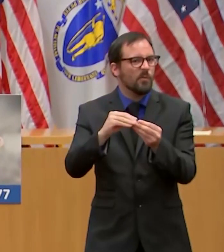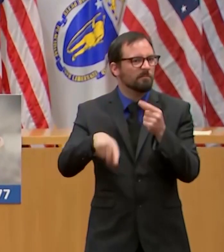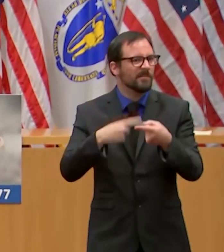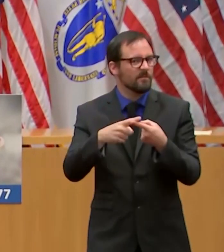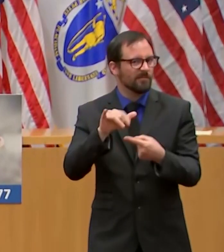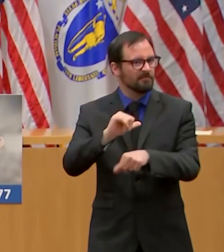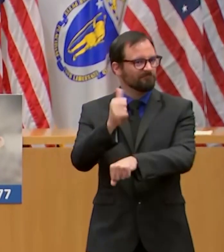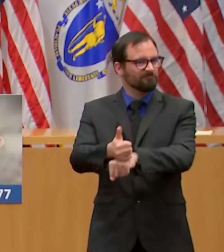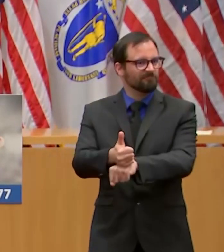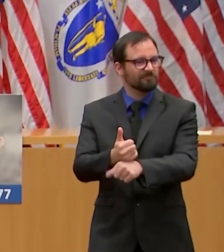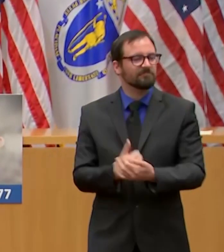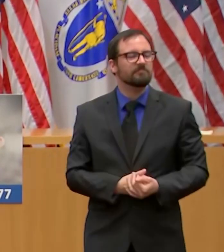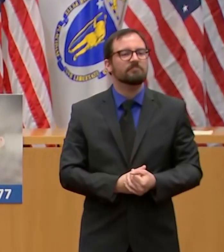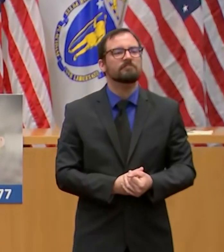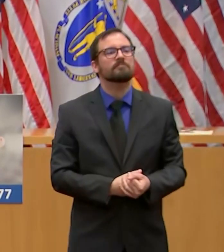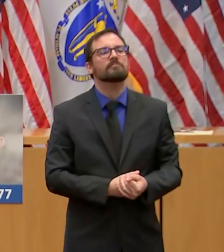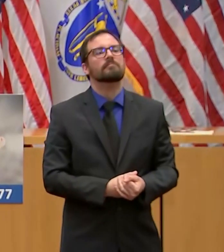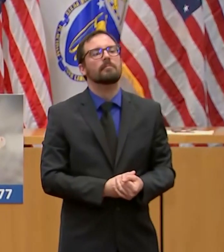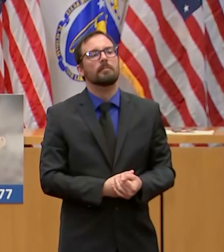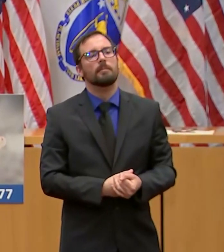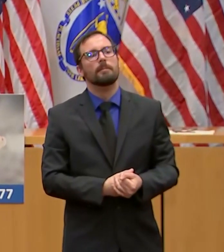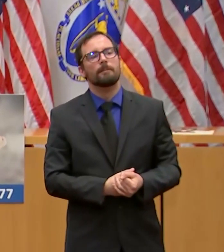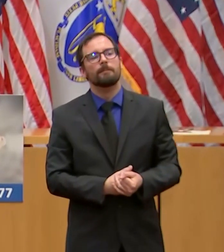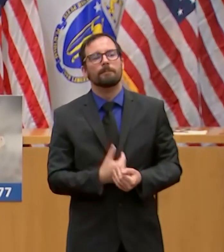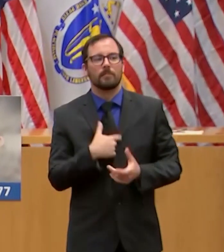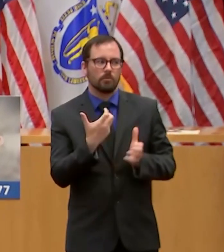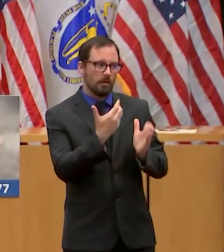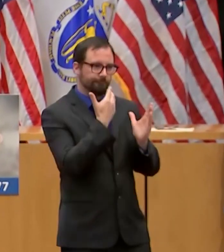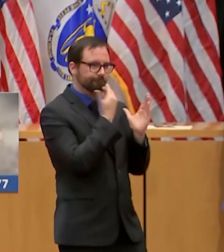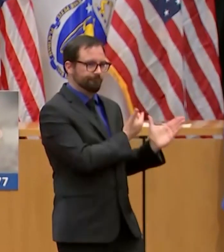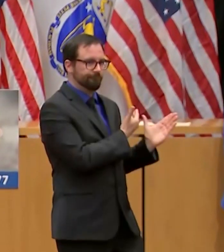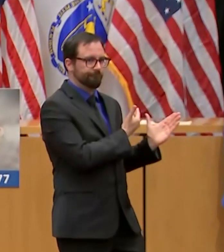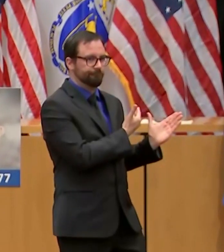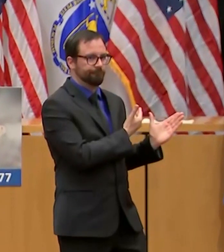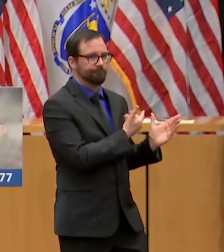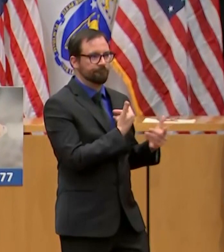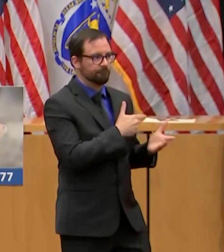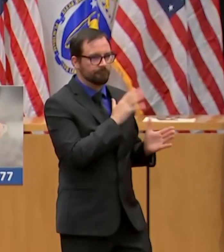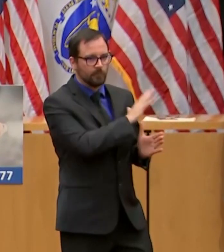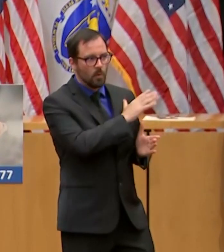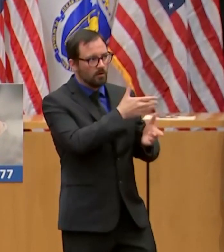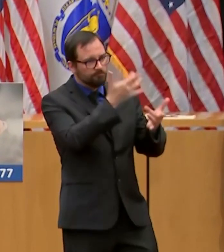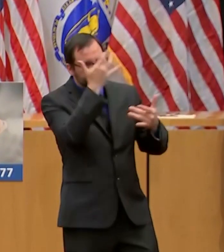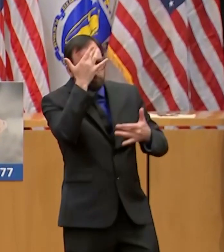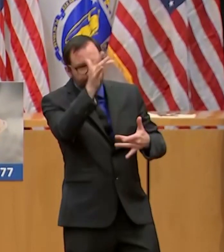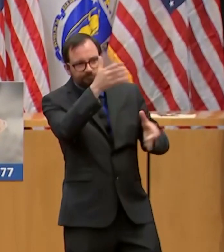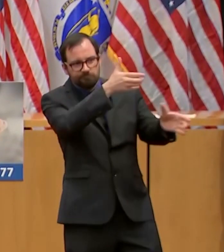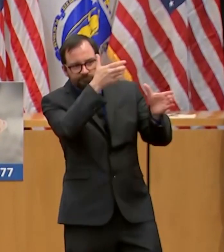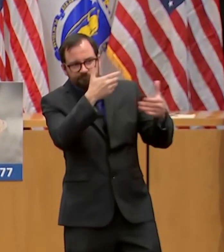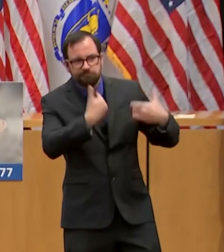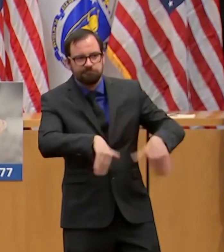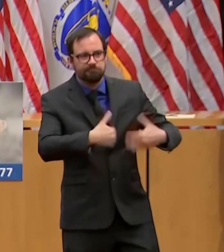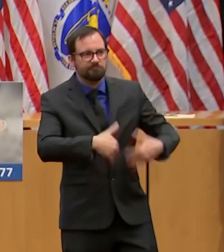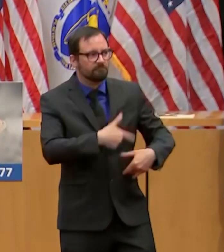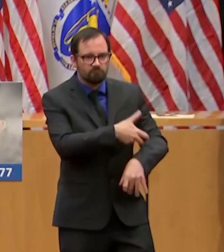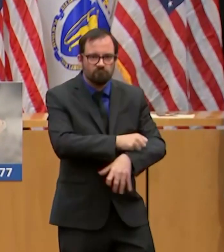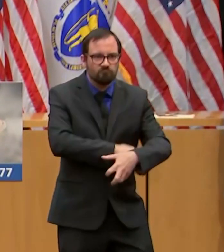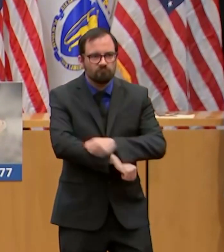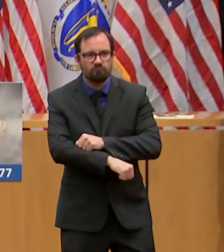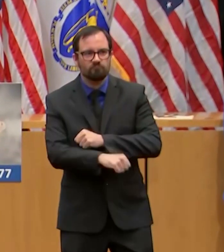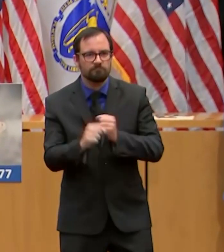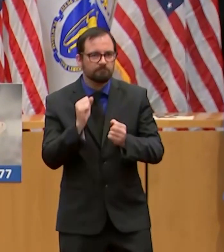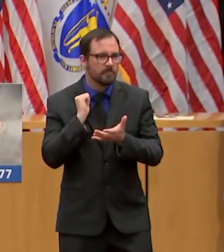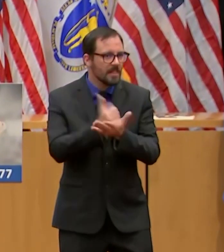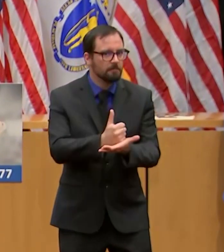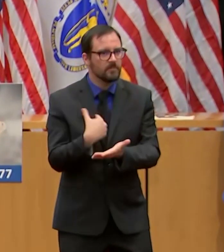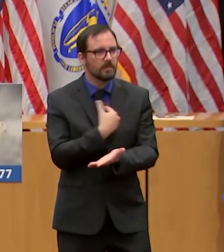people, your knowledge, and your innovative spirit to bear in this fight. Partners' workforce and institutions have already done a